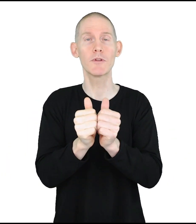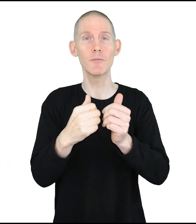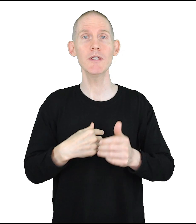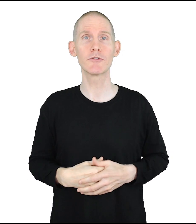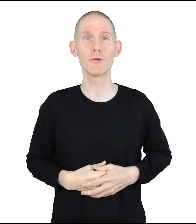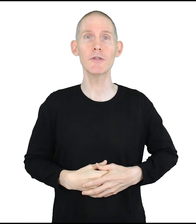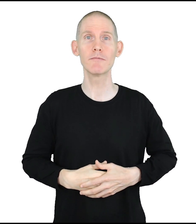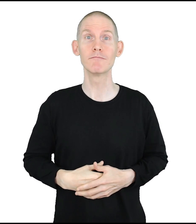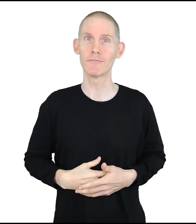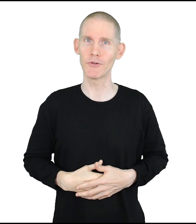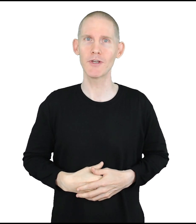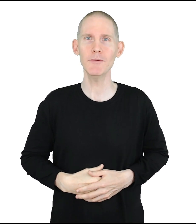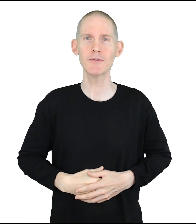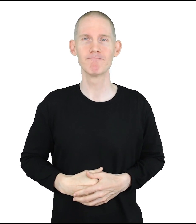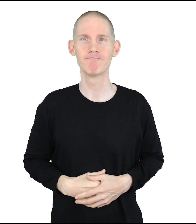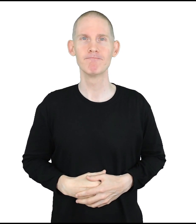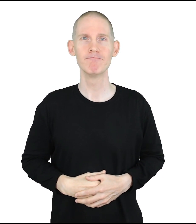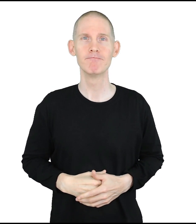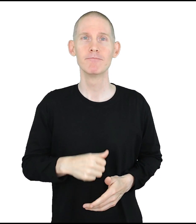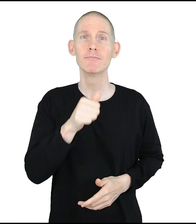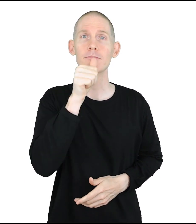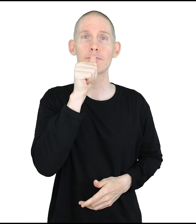Patient, suffer.